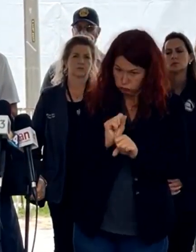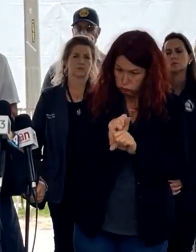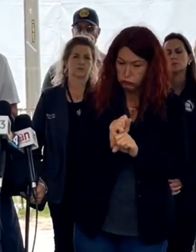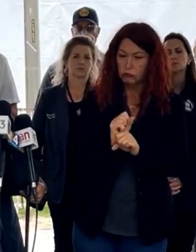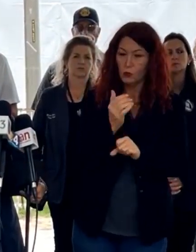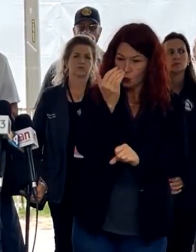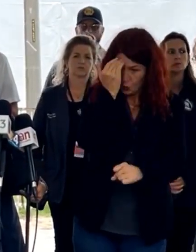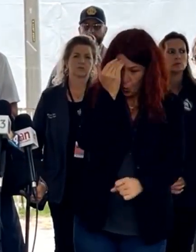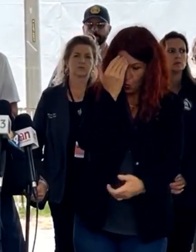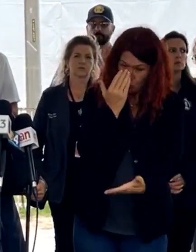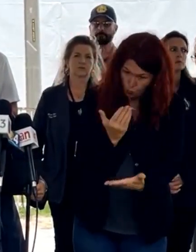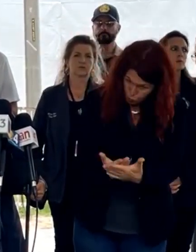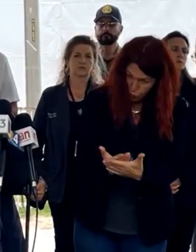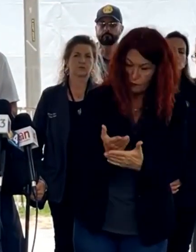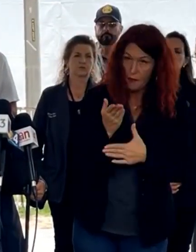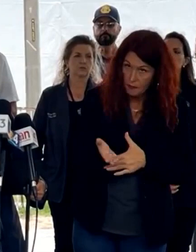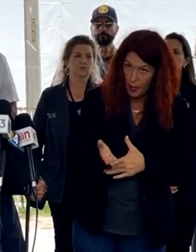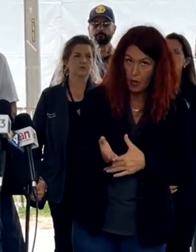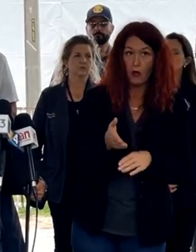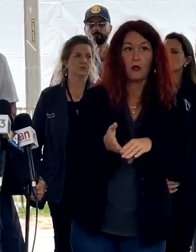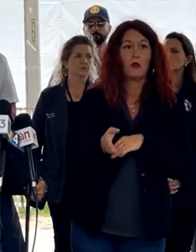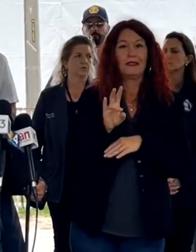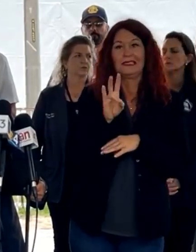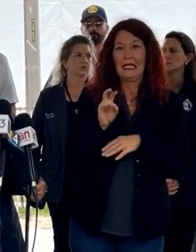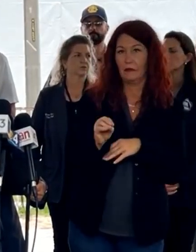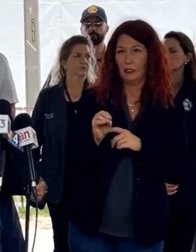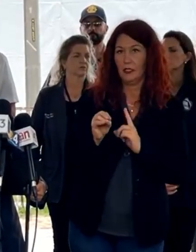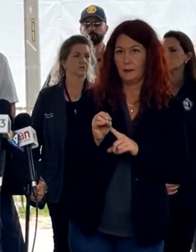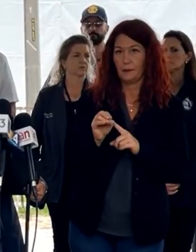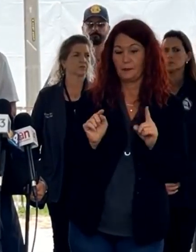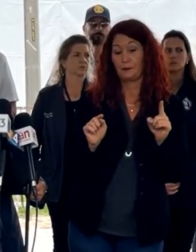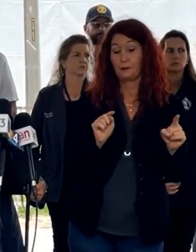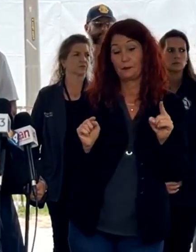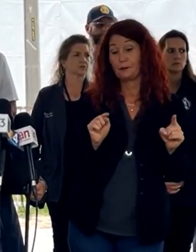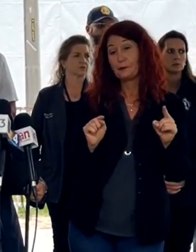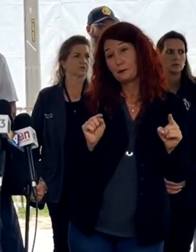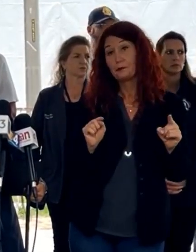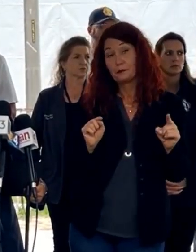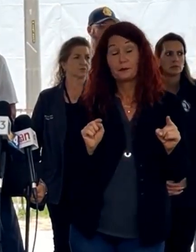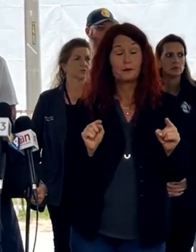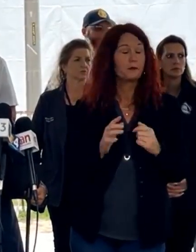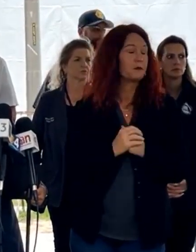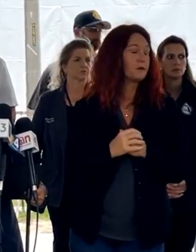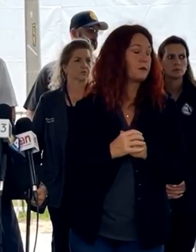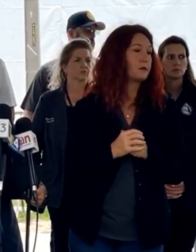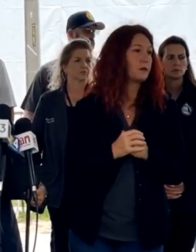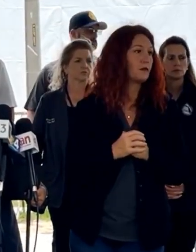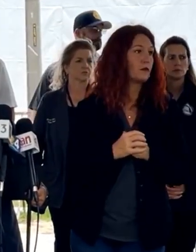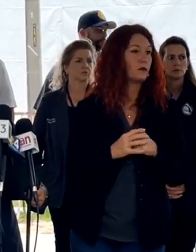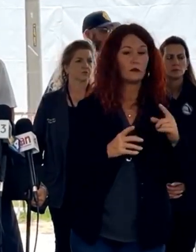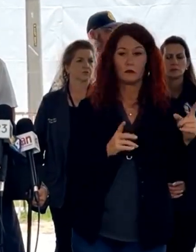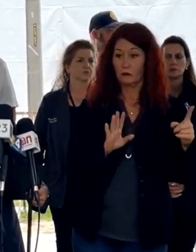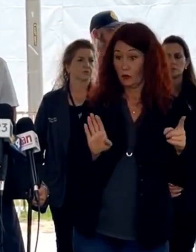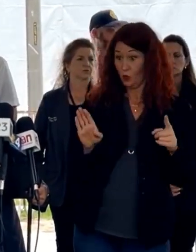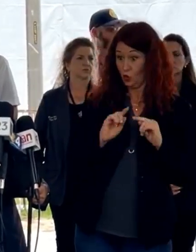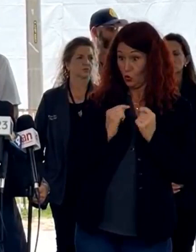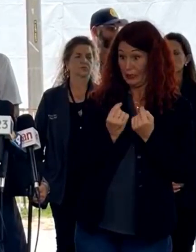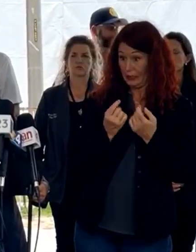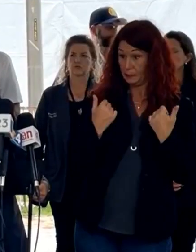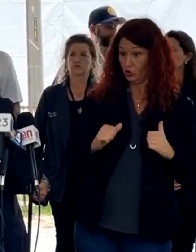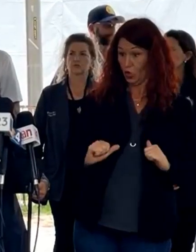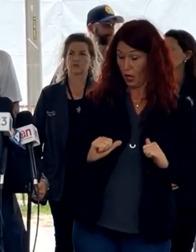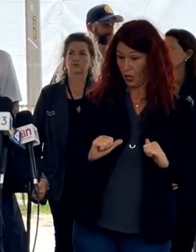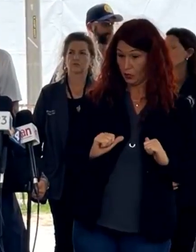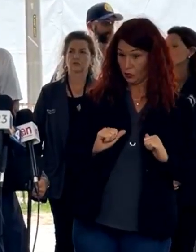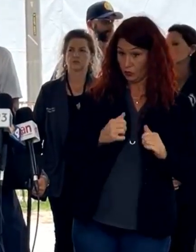to update those numbers and we'll bring you updates as soon as we have them. And is part of your team like trying to reach out and follow those names? Oh, yes. So we